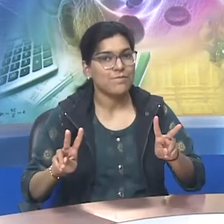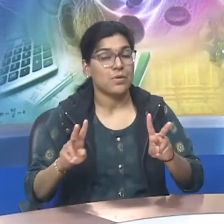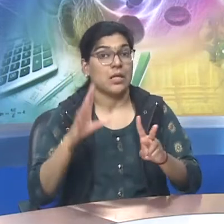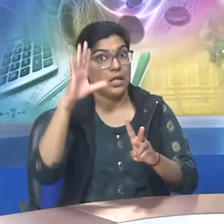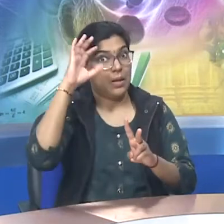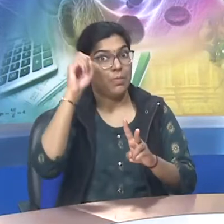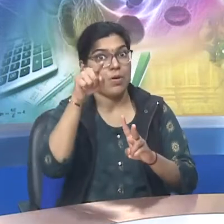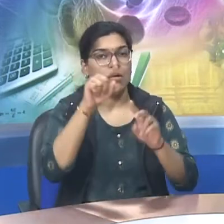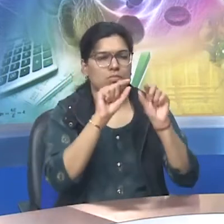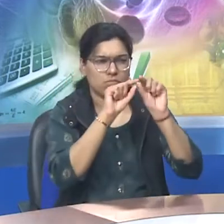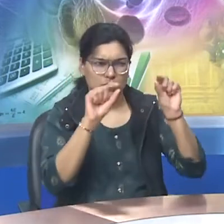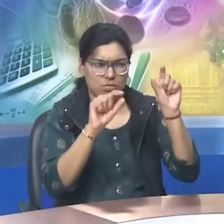a river.